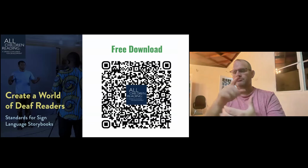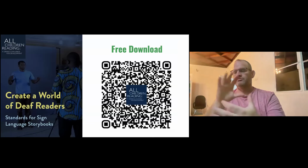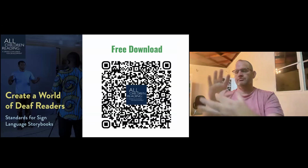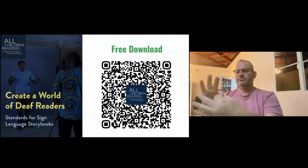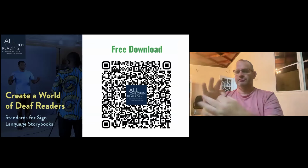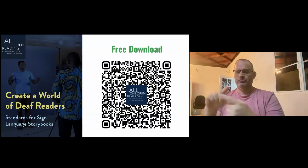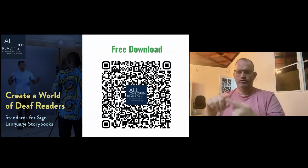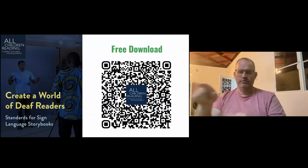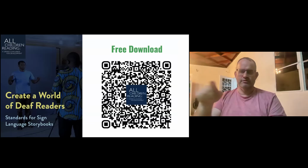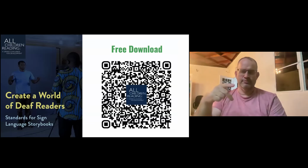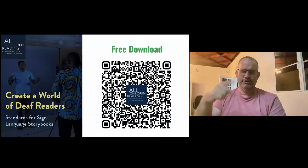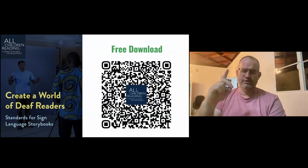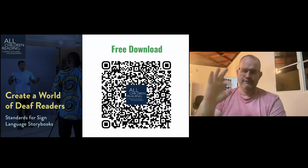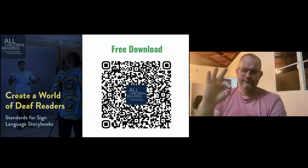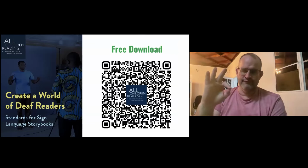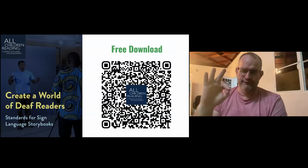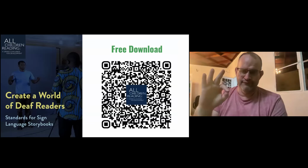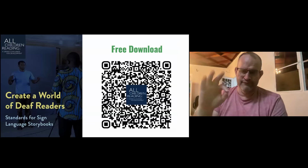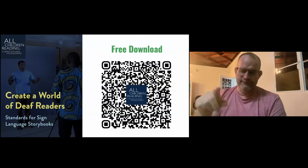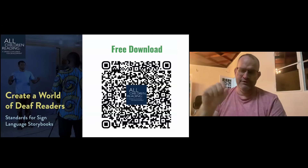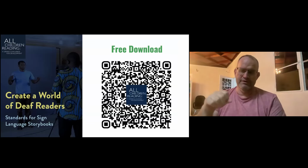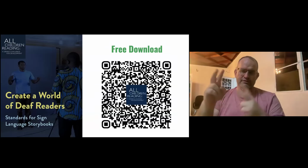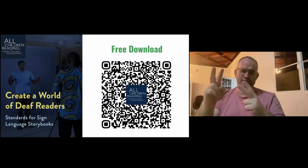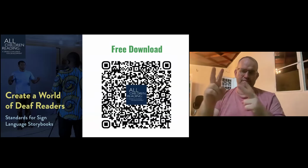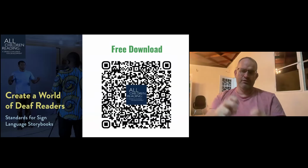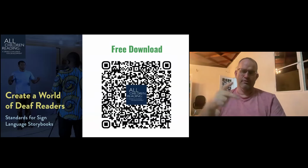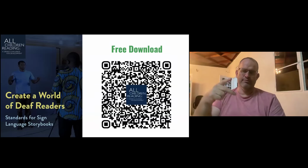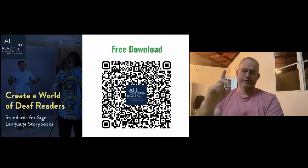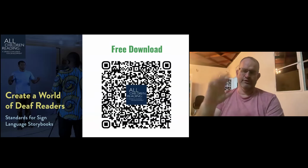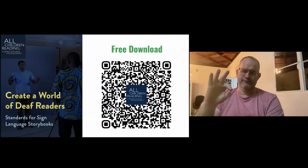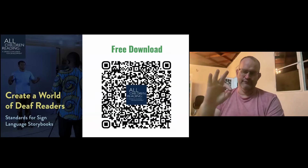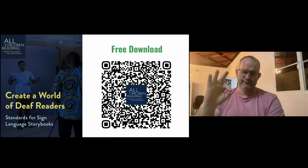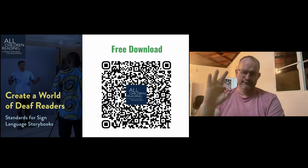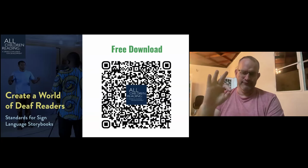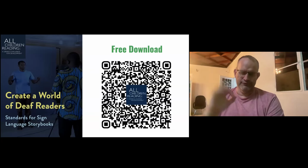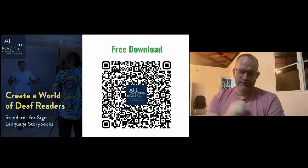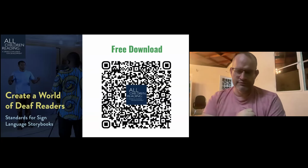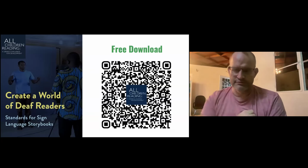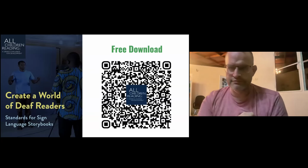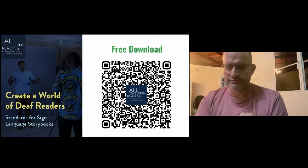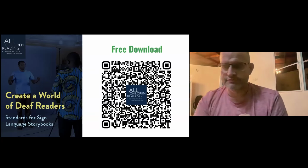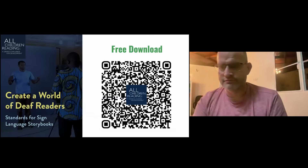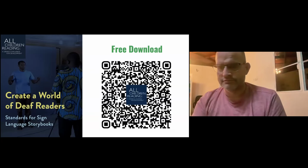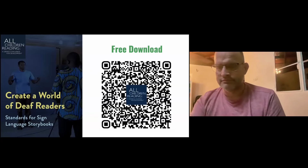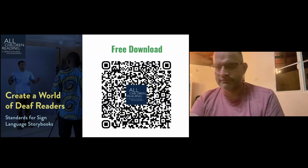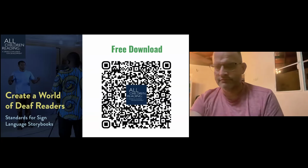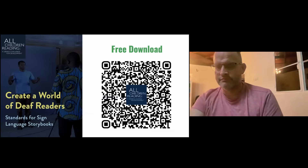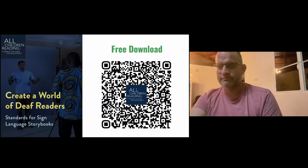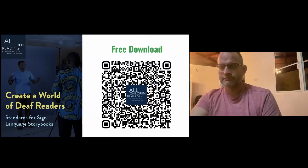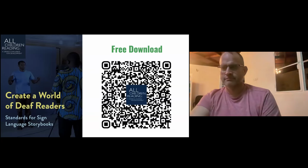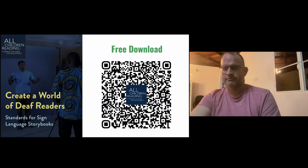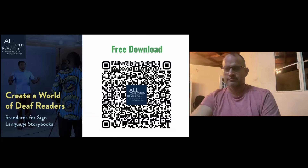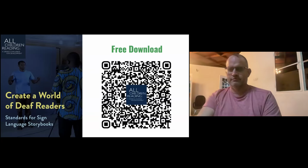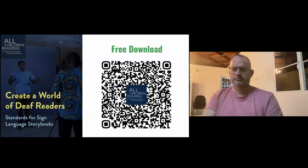go ahead and click that code right now to grab it and link you to a PDF of the guidelines that you'll be able